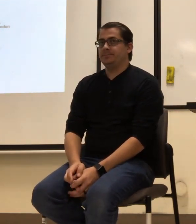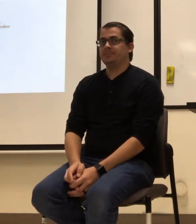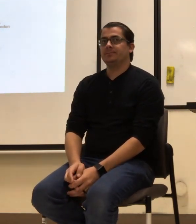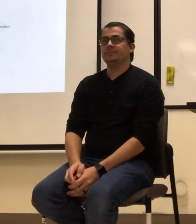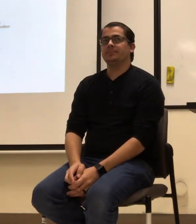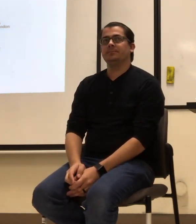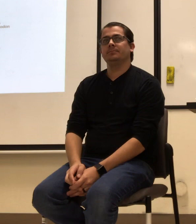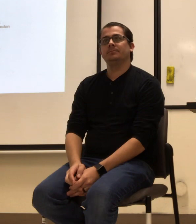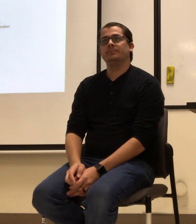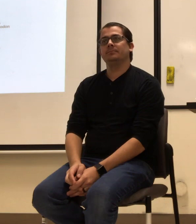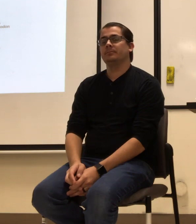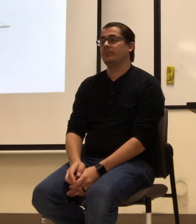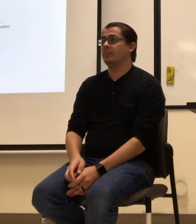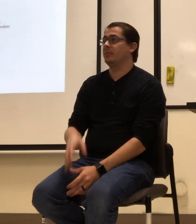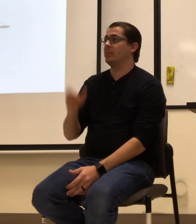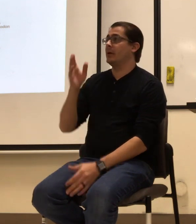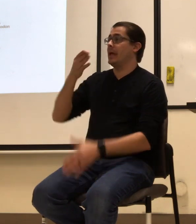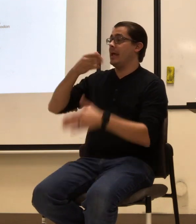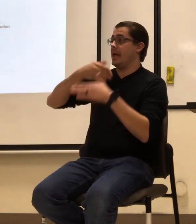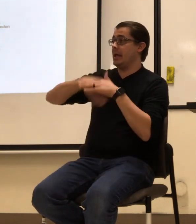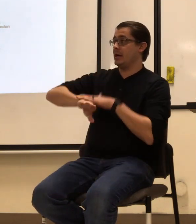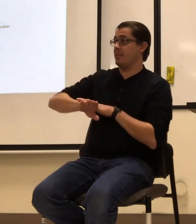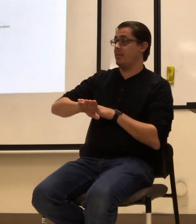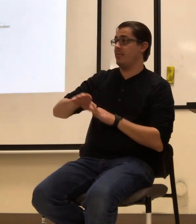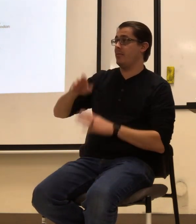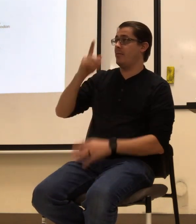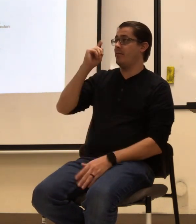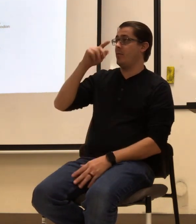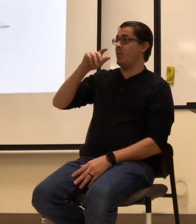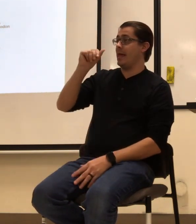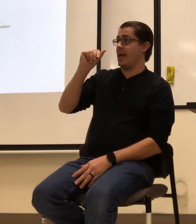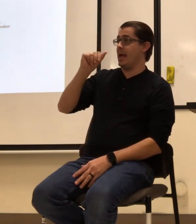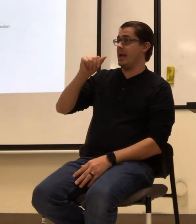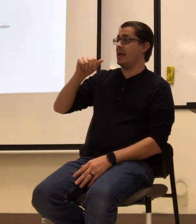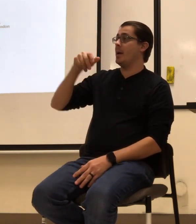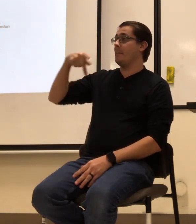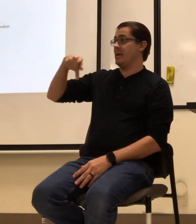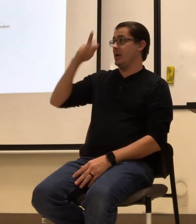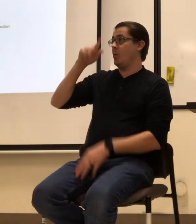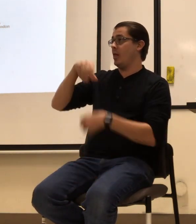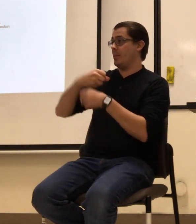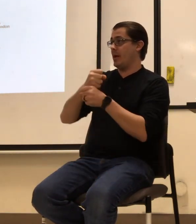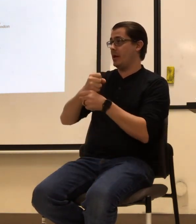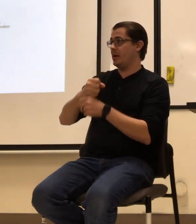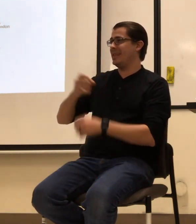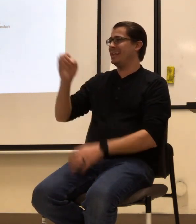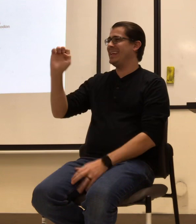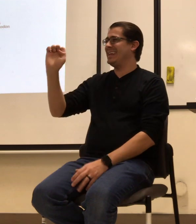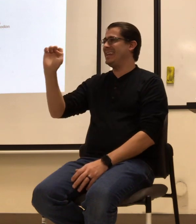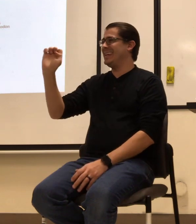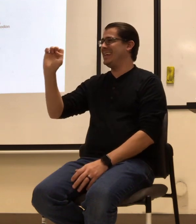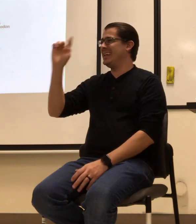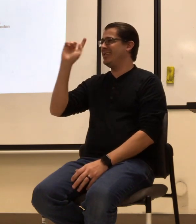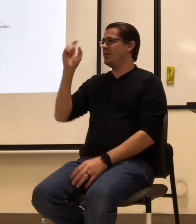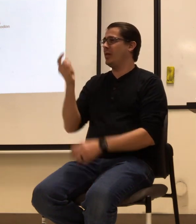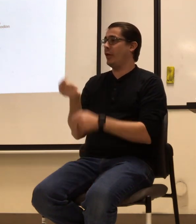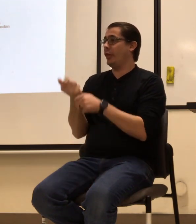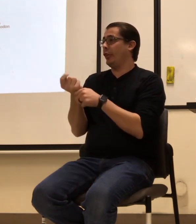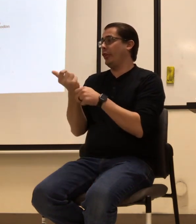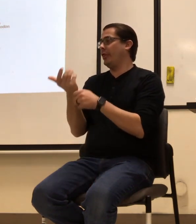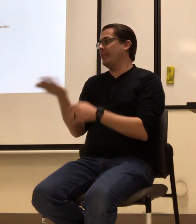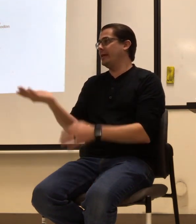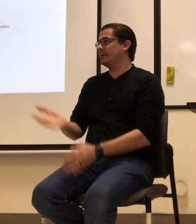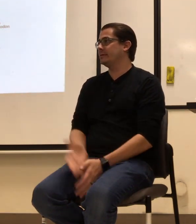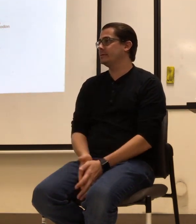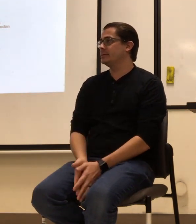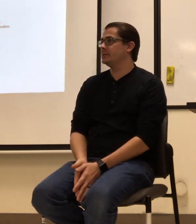So incoming is for the A site, the P site is what you're making. You use the E site to kind of eject things, so I'll kind of show you